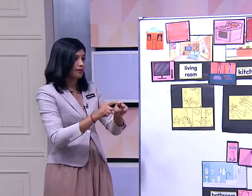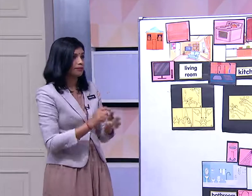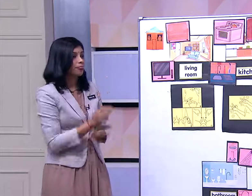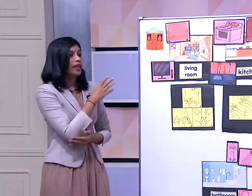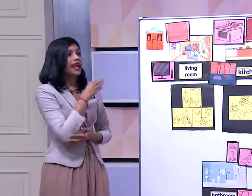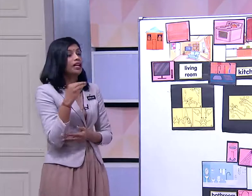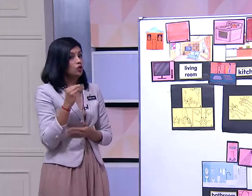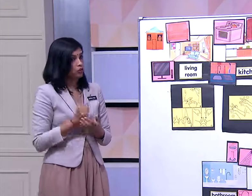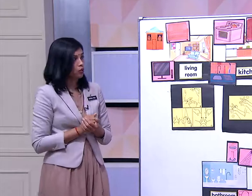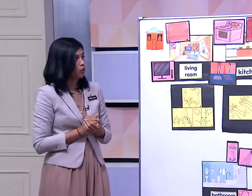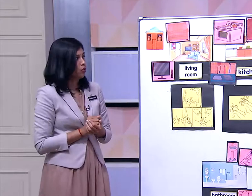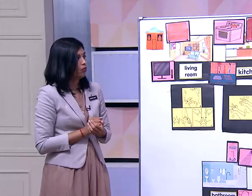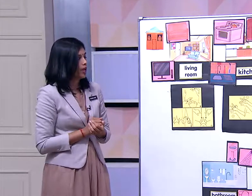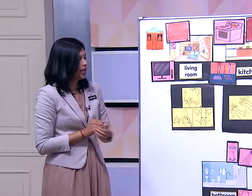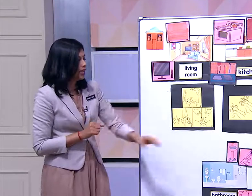Mm-hmm. And also, in